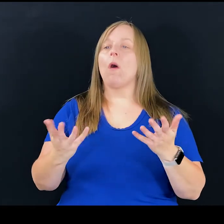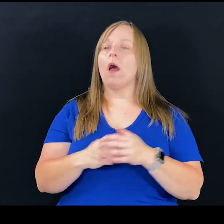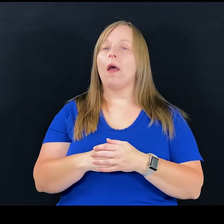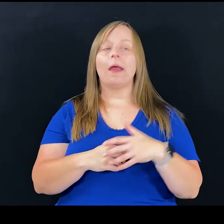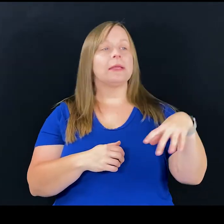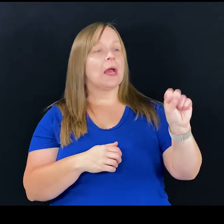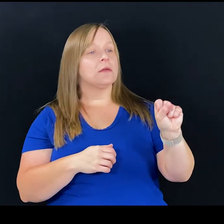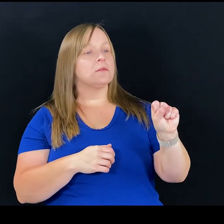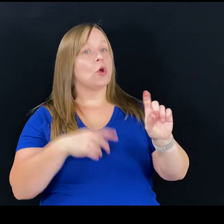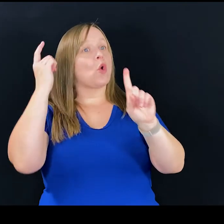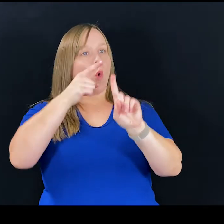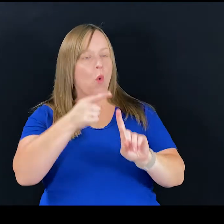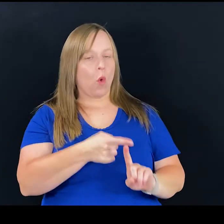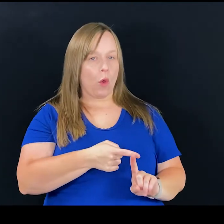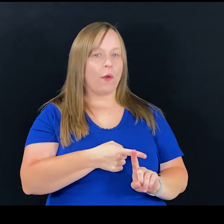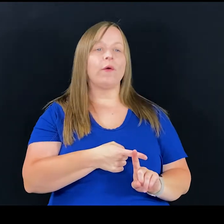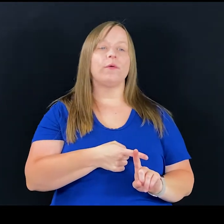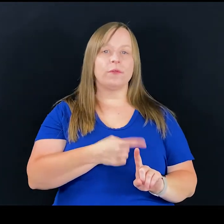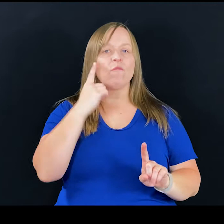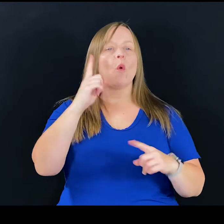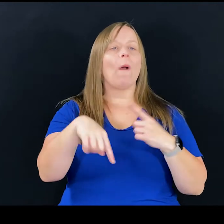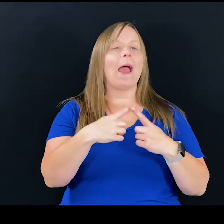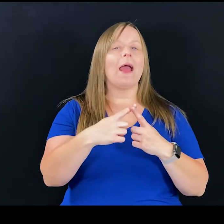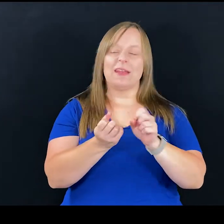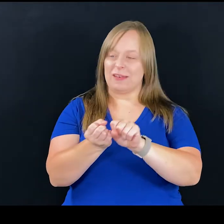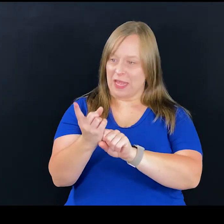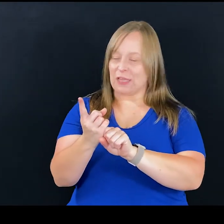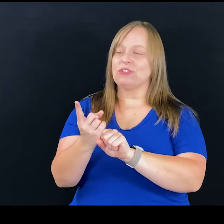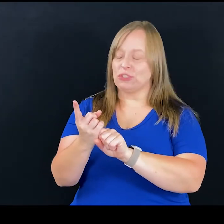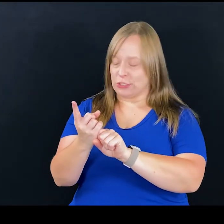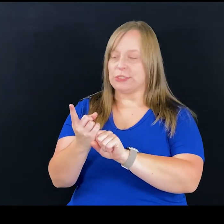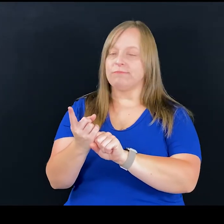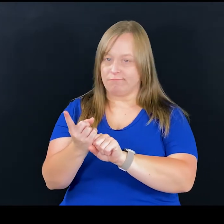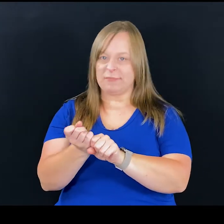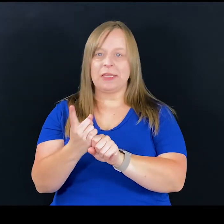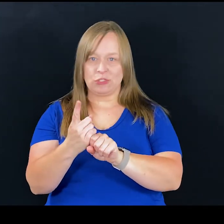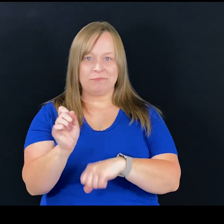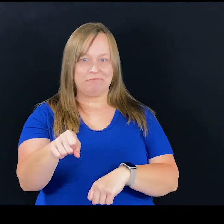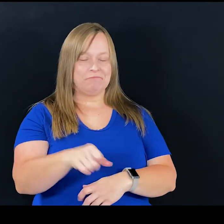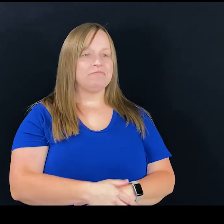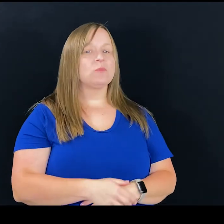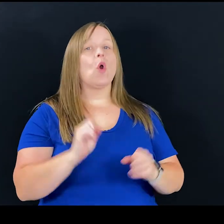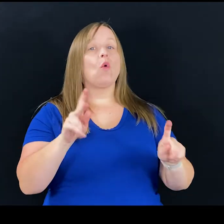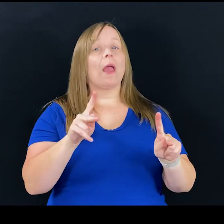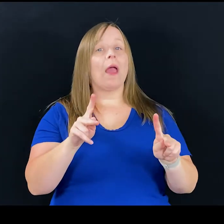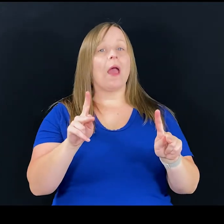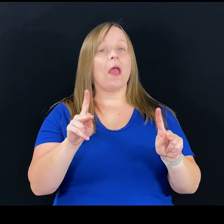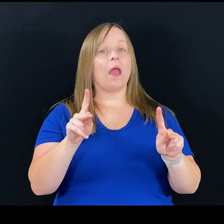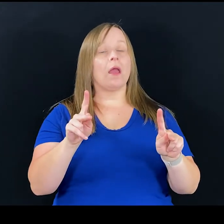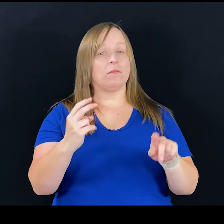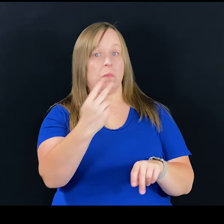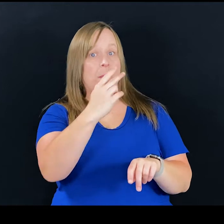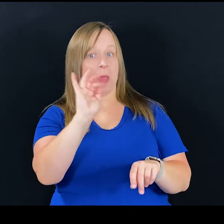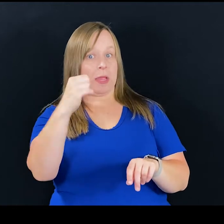slide? Yes. Goals. Goals for when? Next year. Next year. All right, so if you